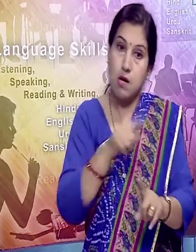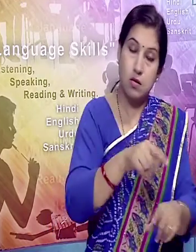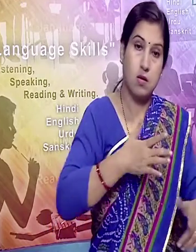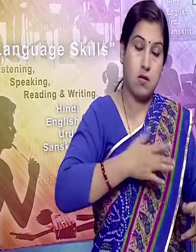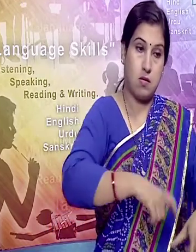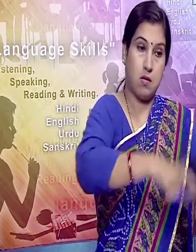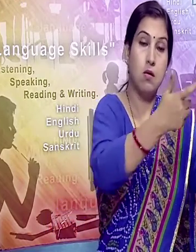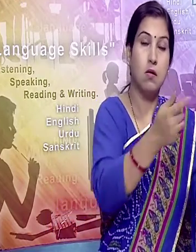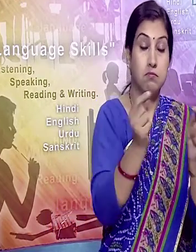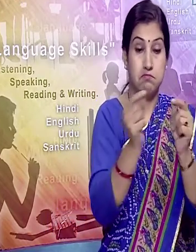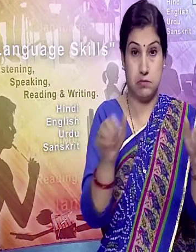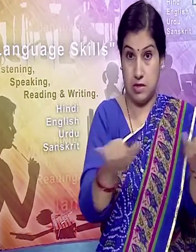is slight difference.